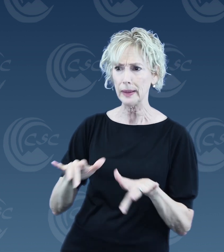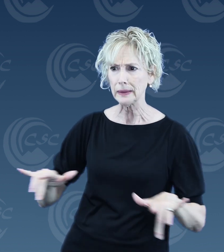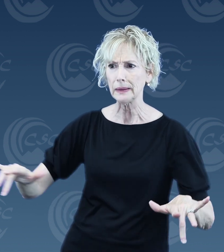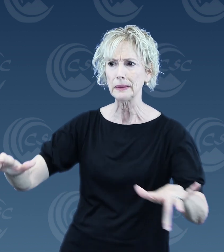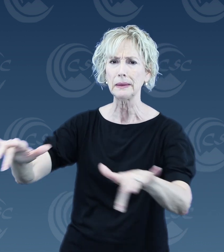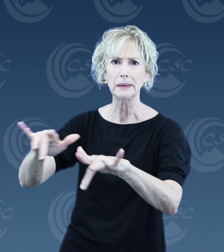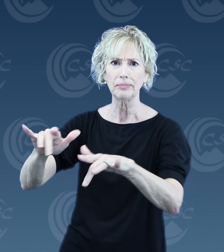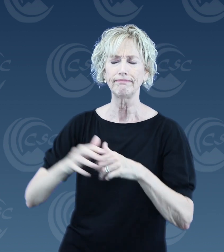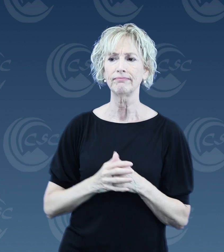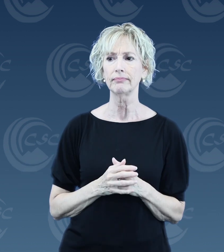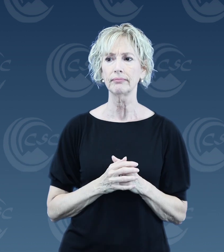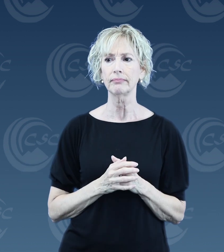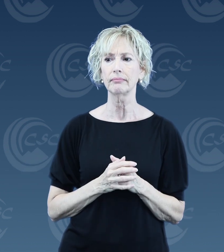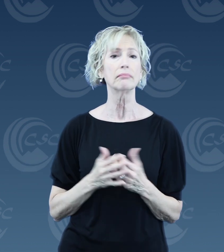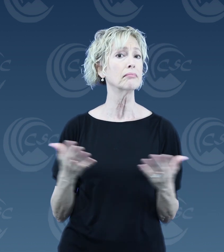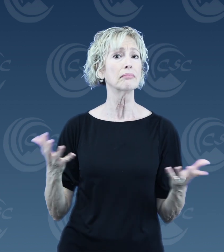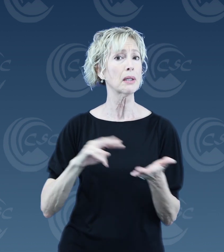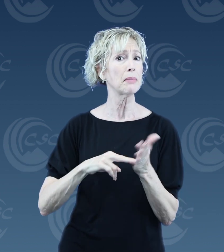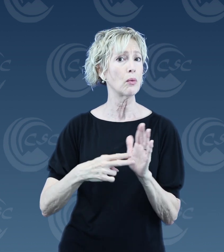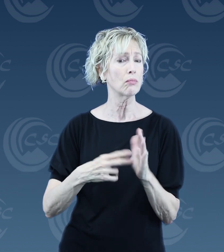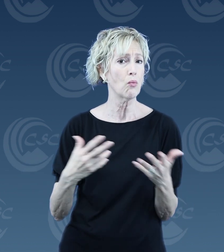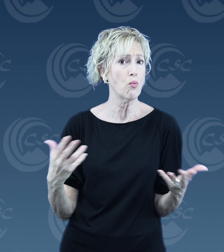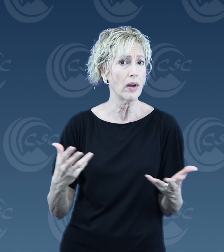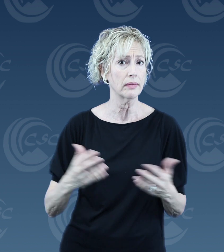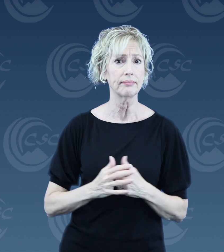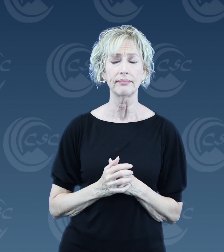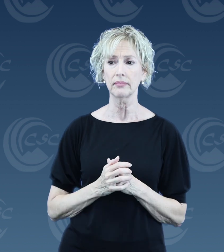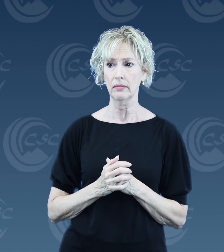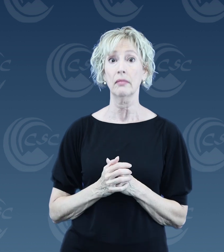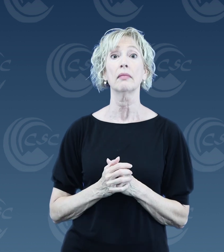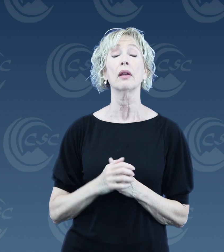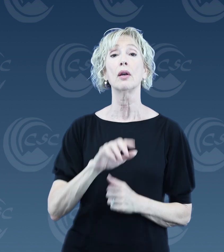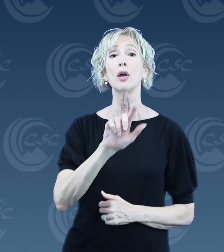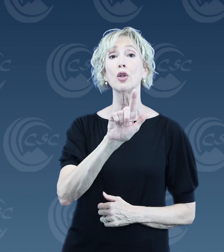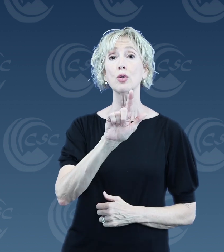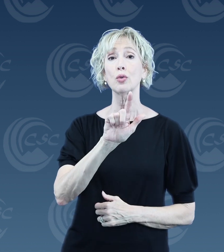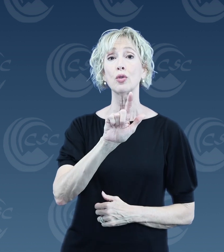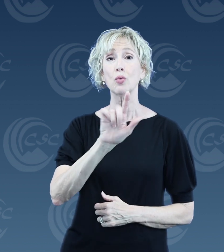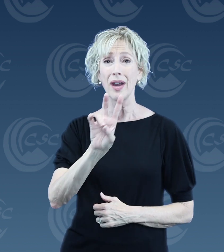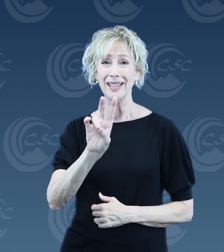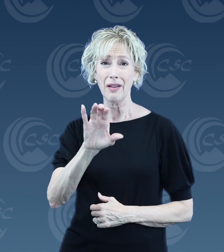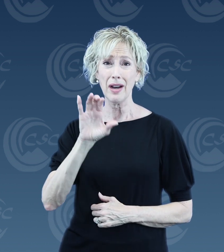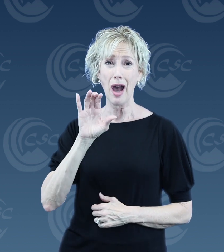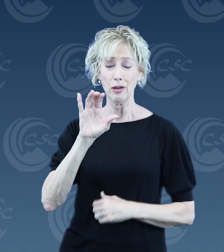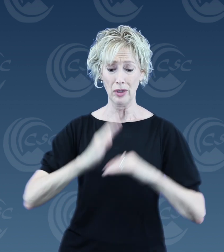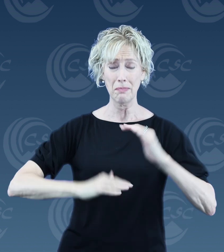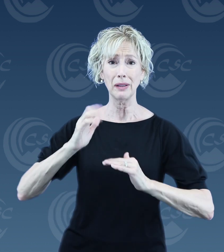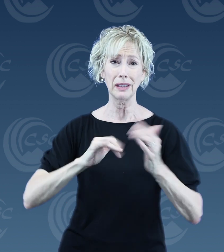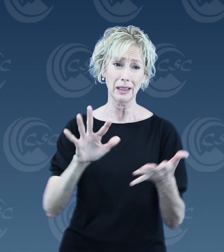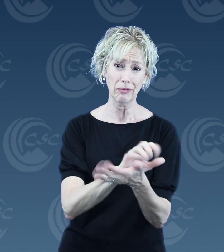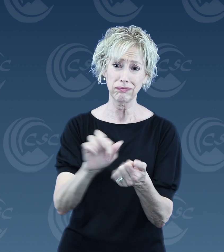there. Now, what does that mean? That means that over 2,700 structures were destroyed